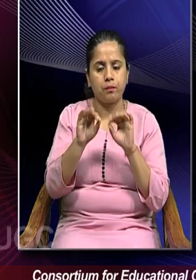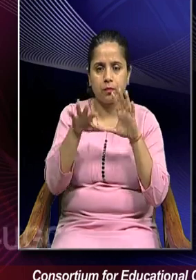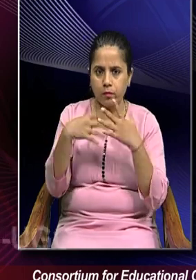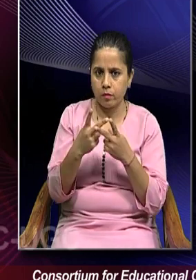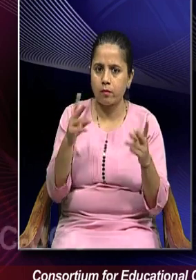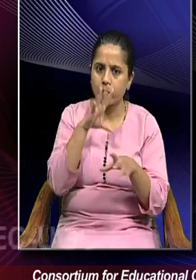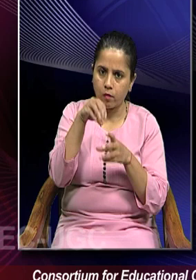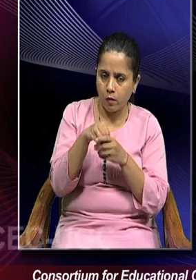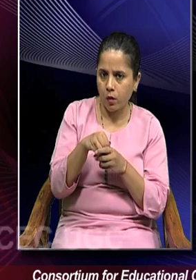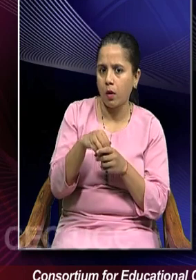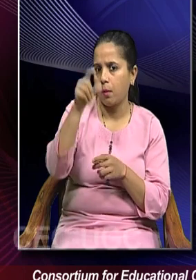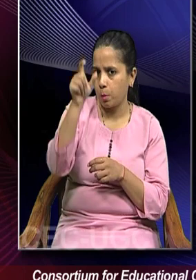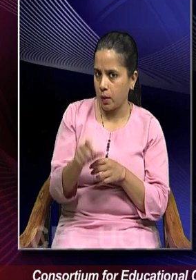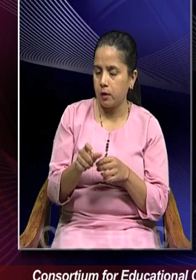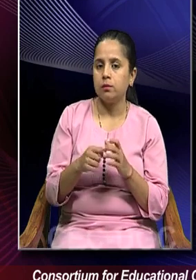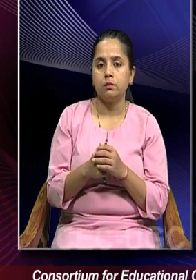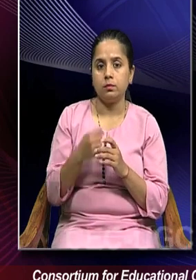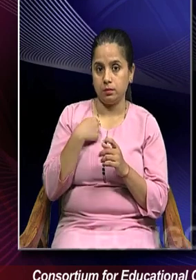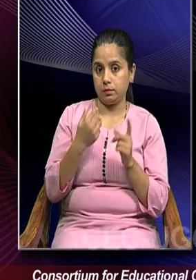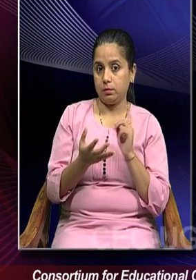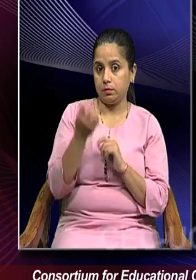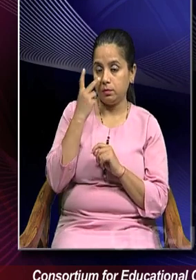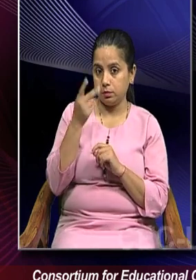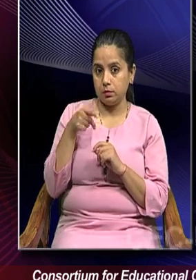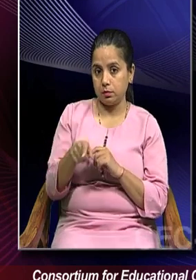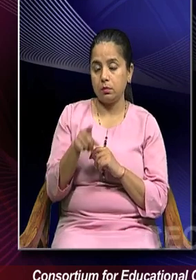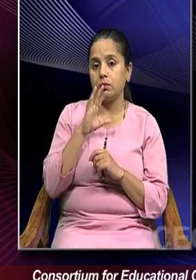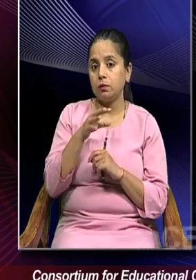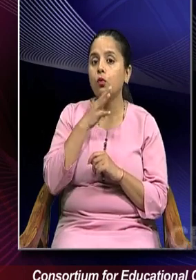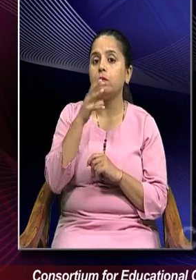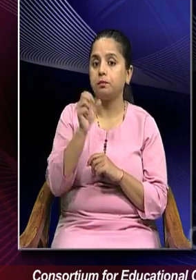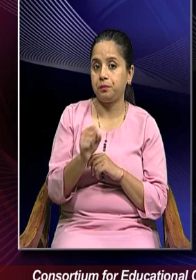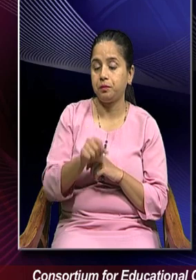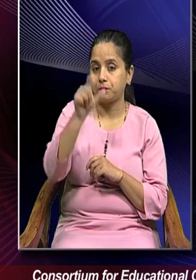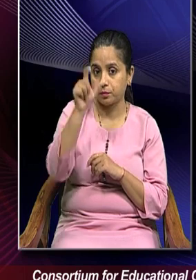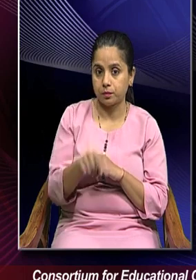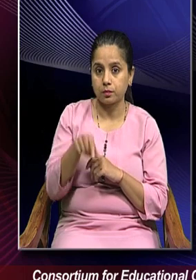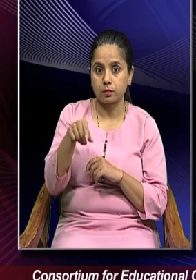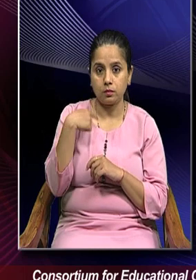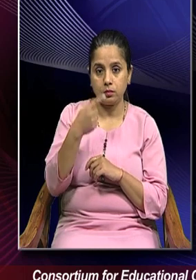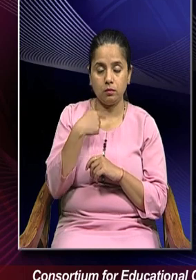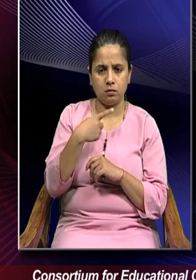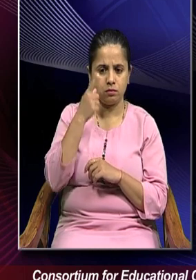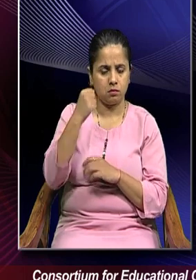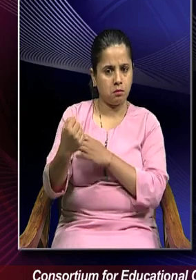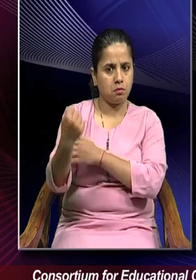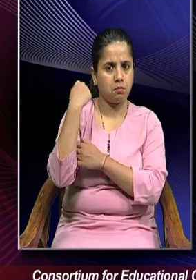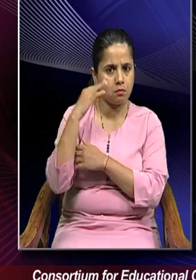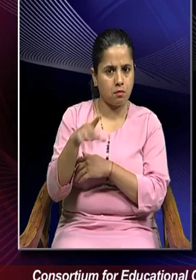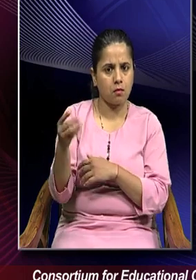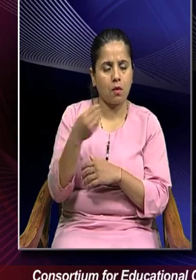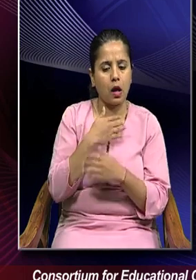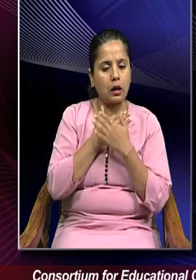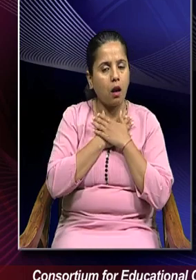And we find that even the grandfather who is the patriarch, he develops some kind of a